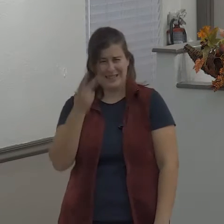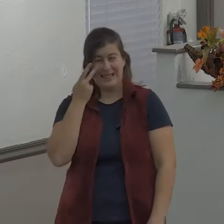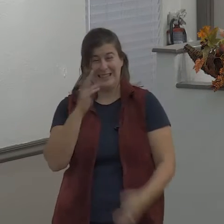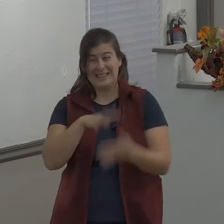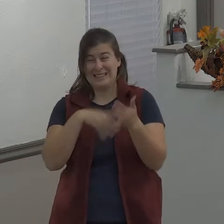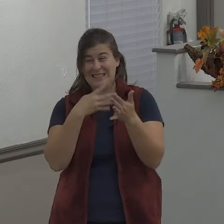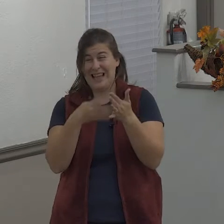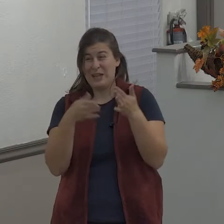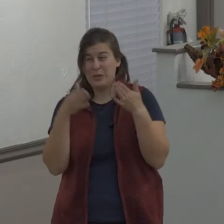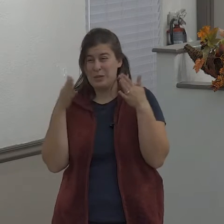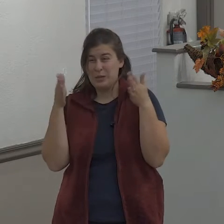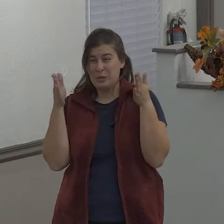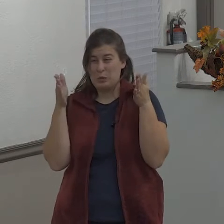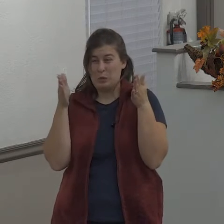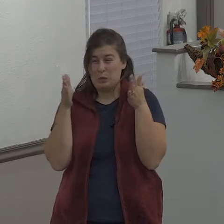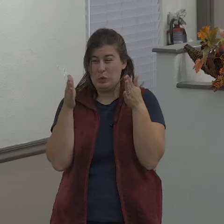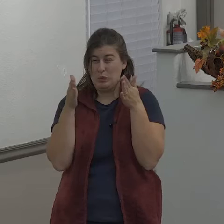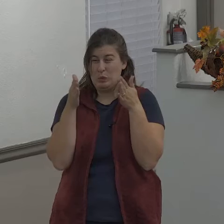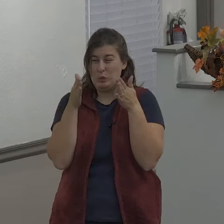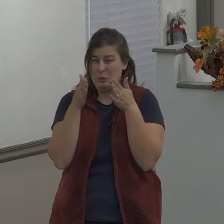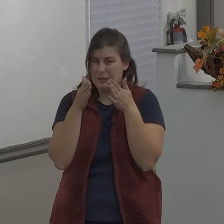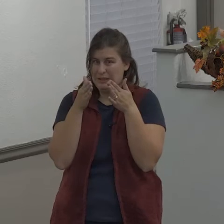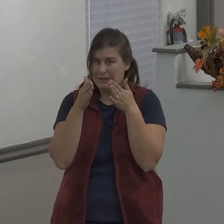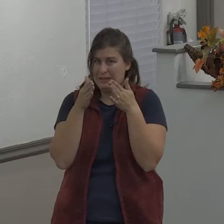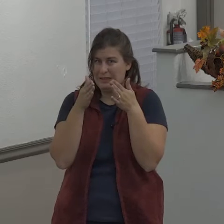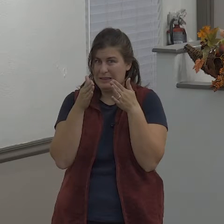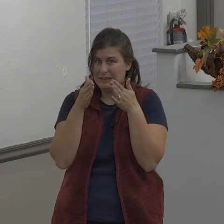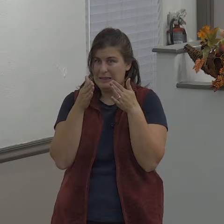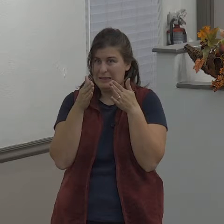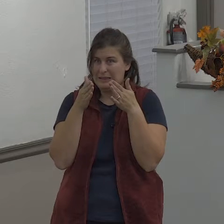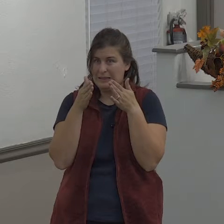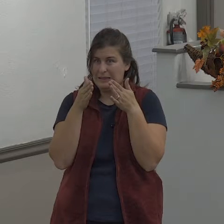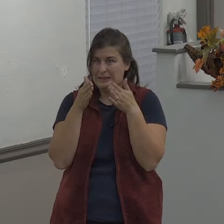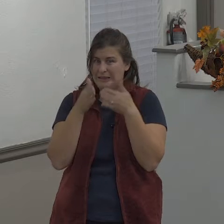You see how the schedule's getting kind of narrowed down?